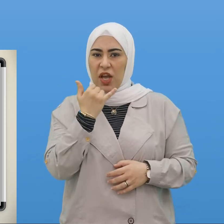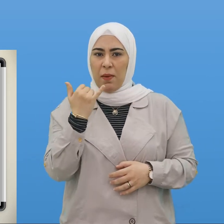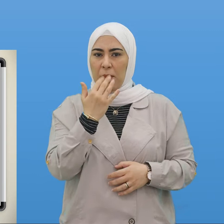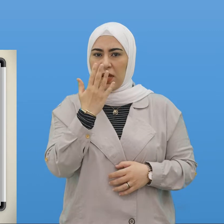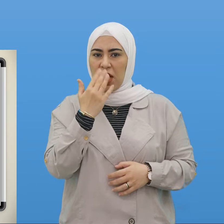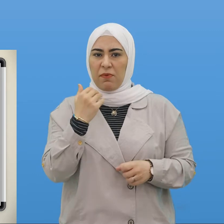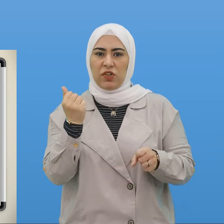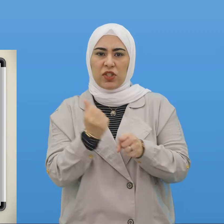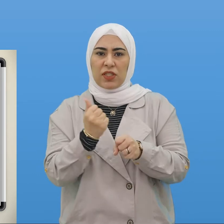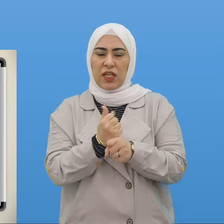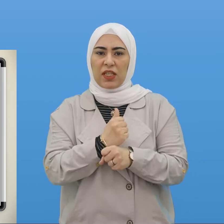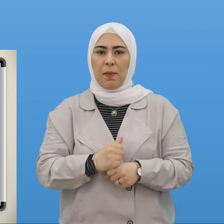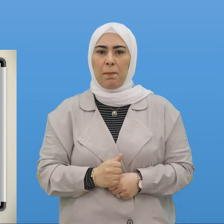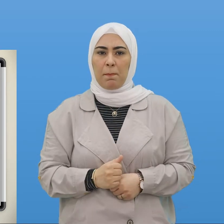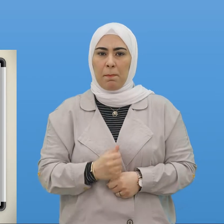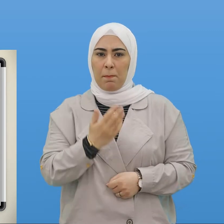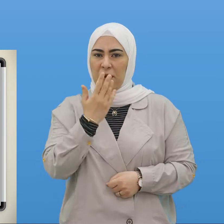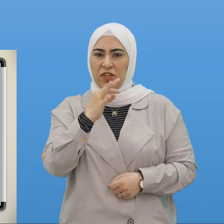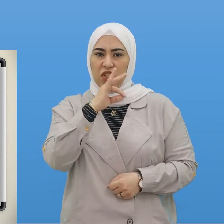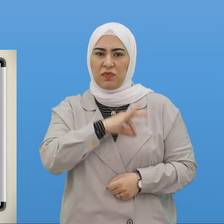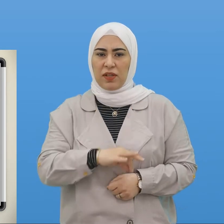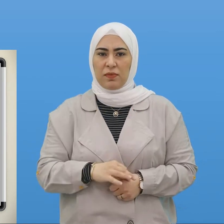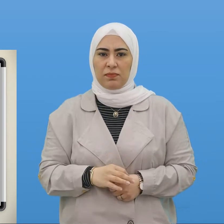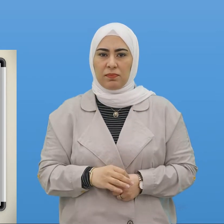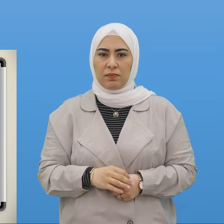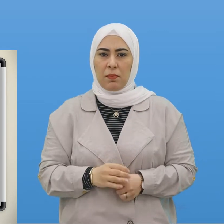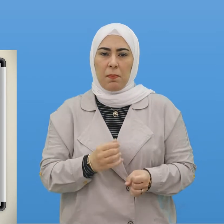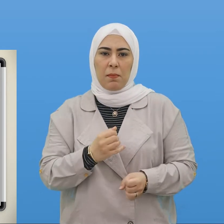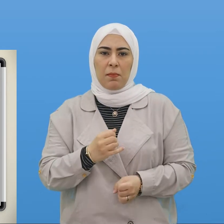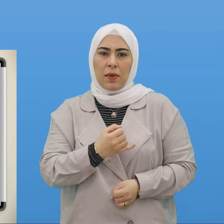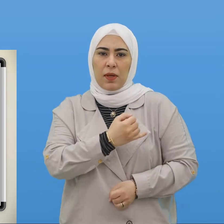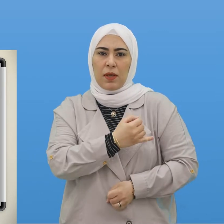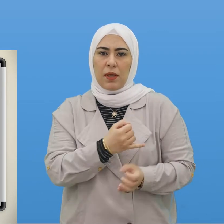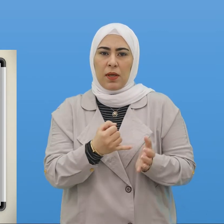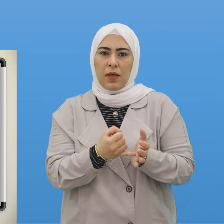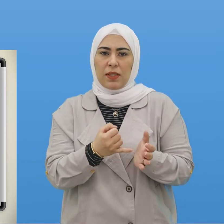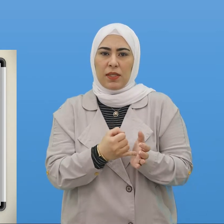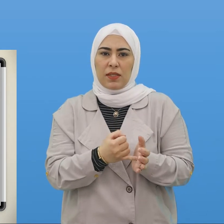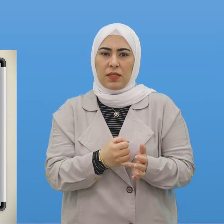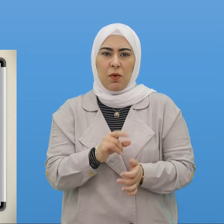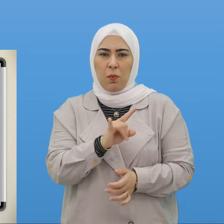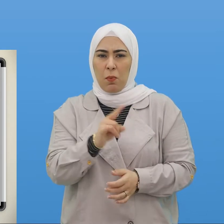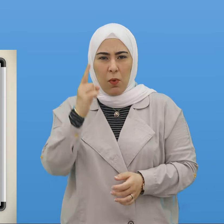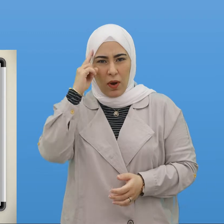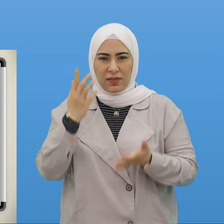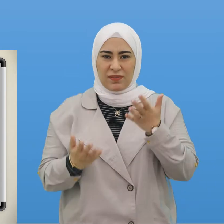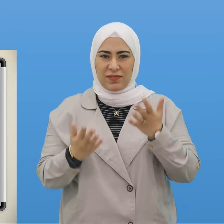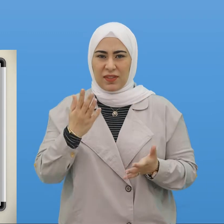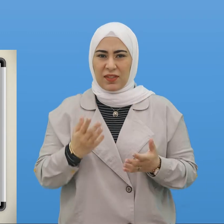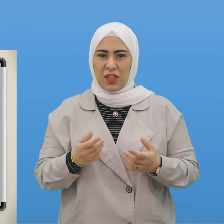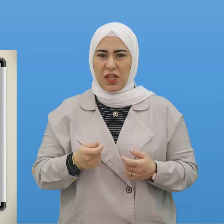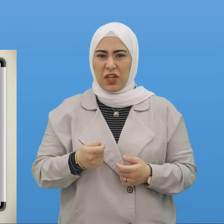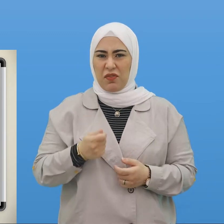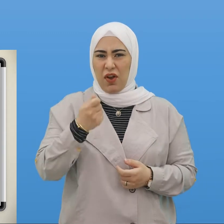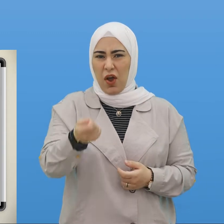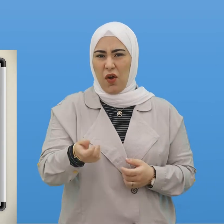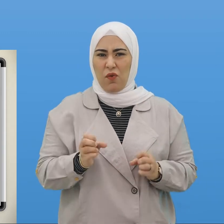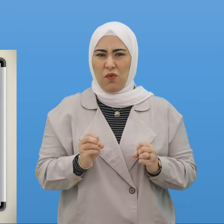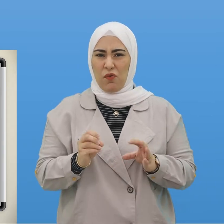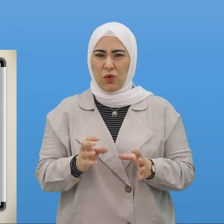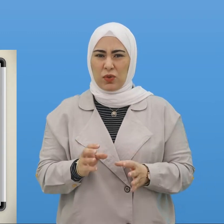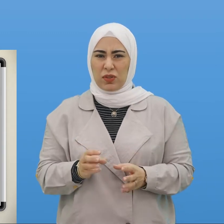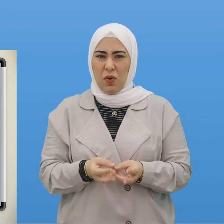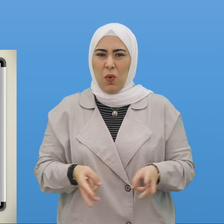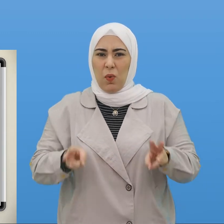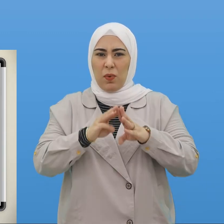use. Example, it is unwise to pay a lot of money for worthless things. Before reading